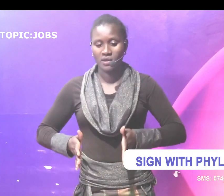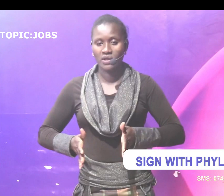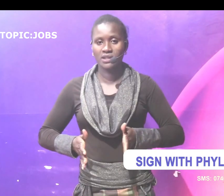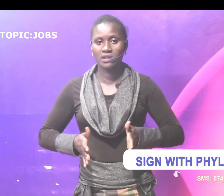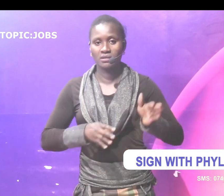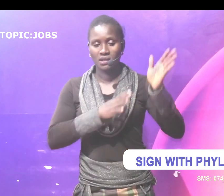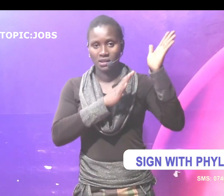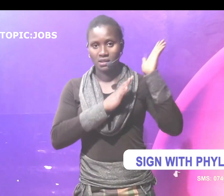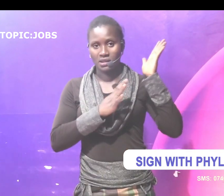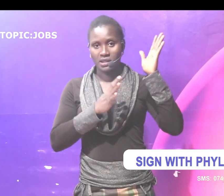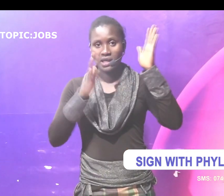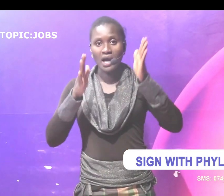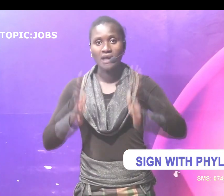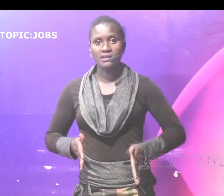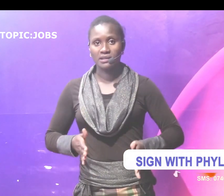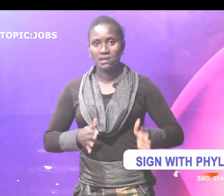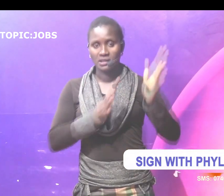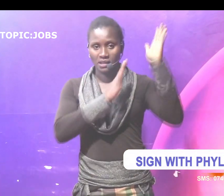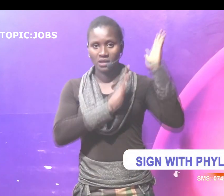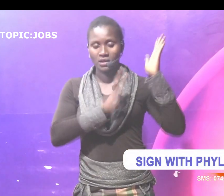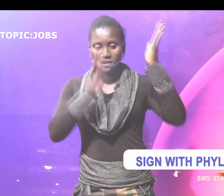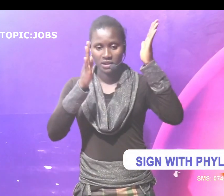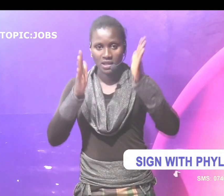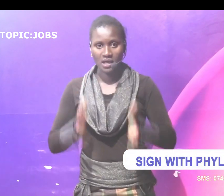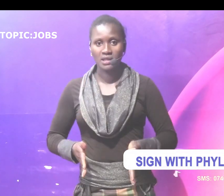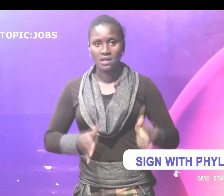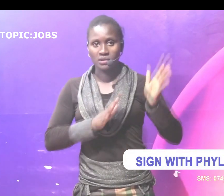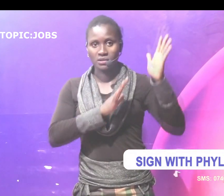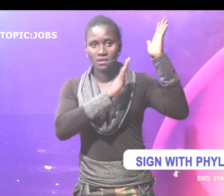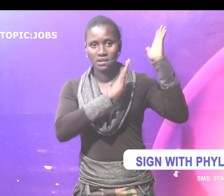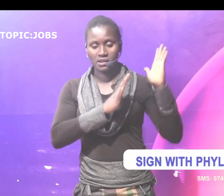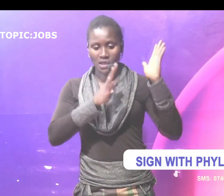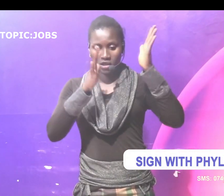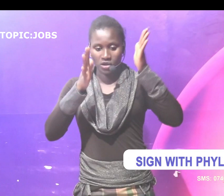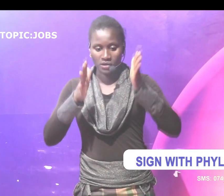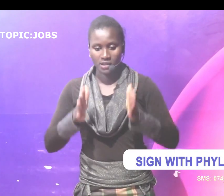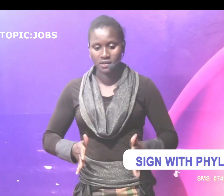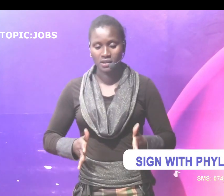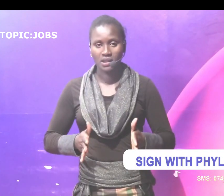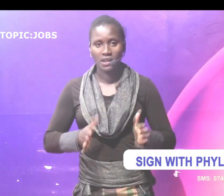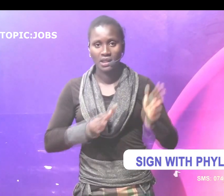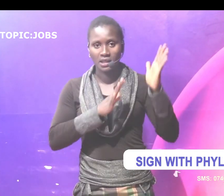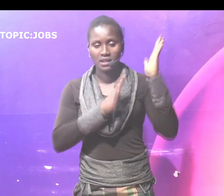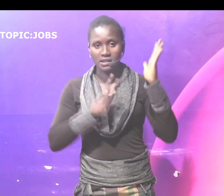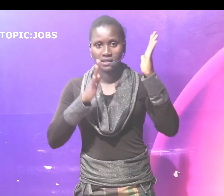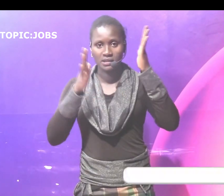Security. The guards. Security guard. So security. Like this. It is